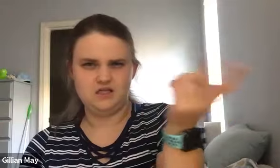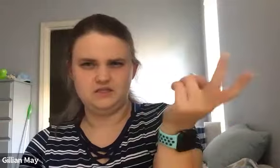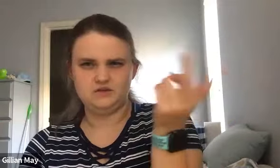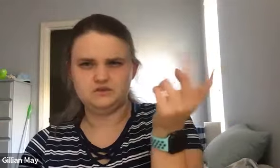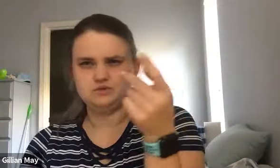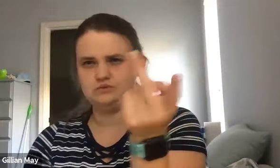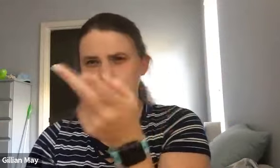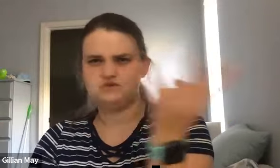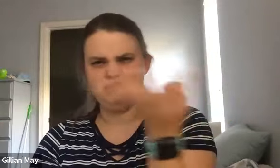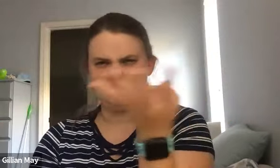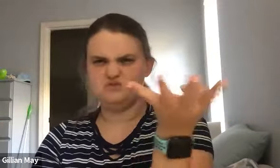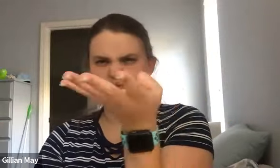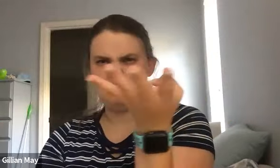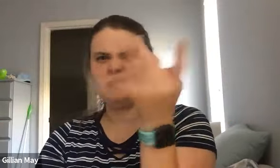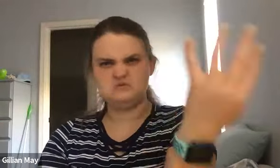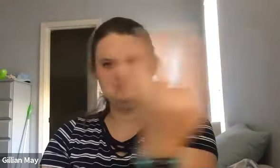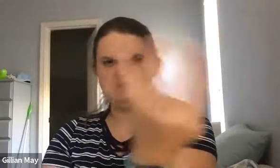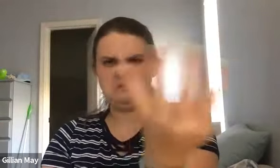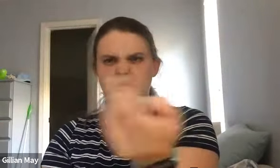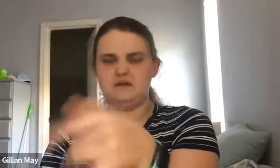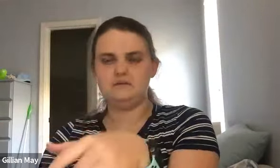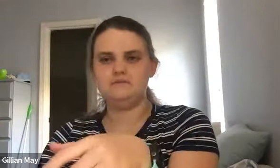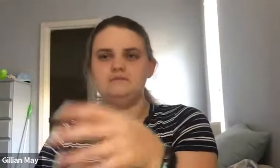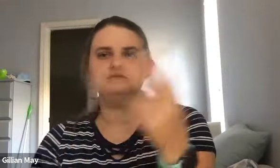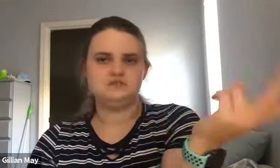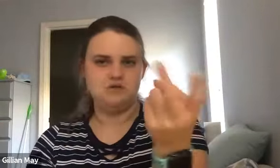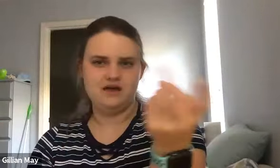like those two, those four, them. So they.